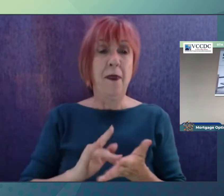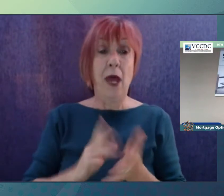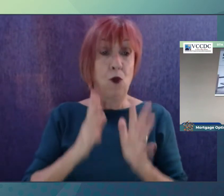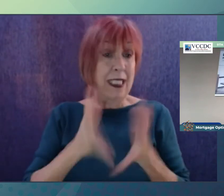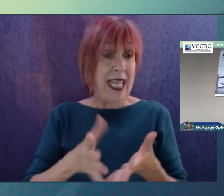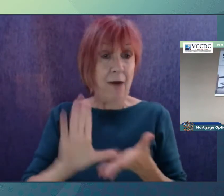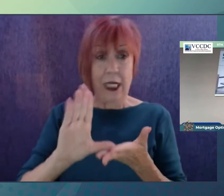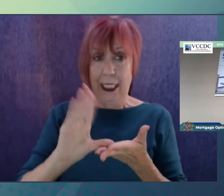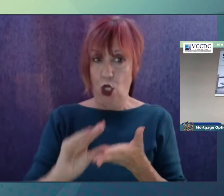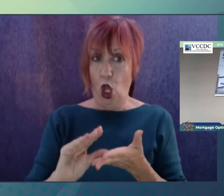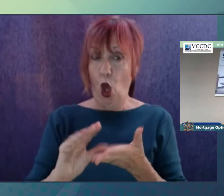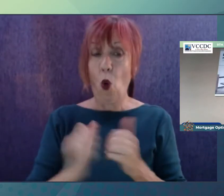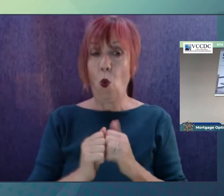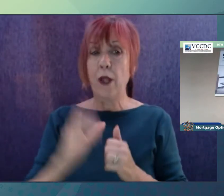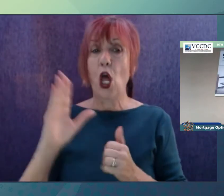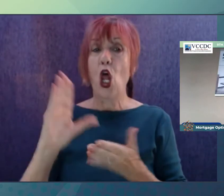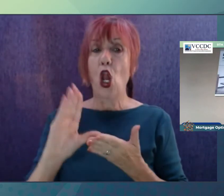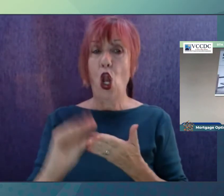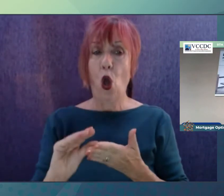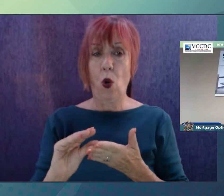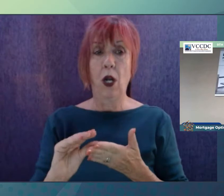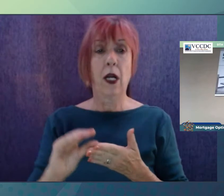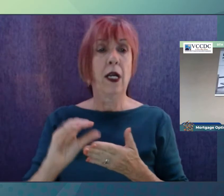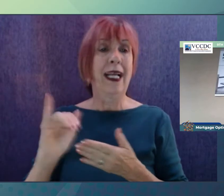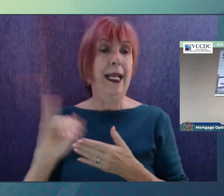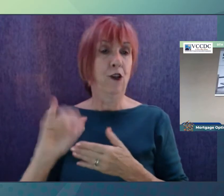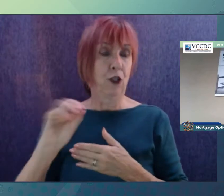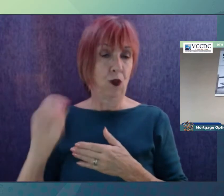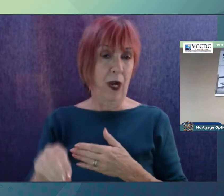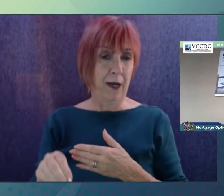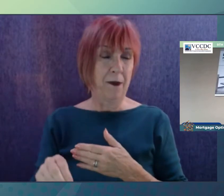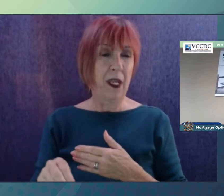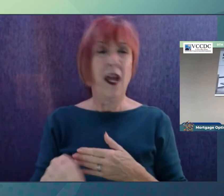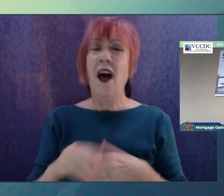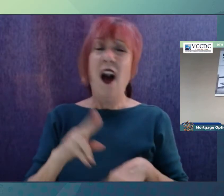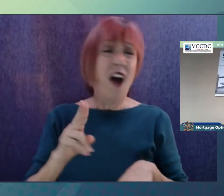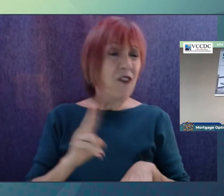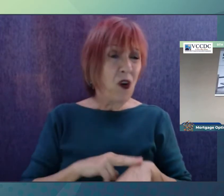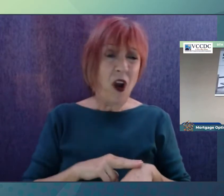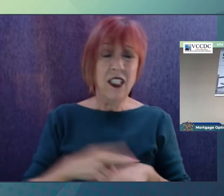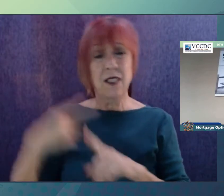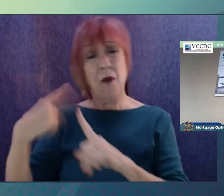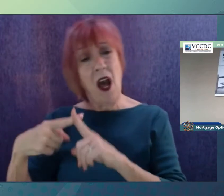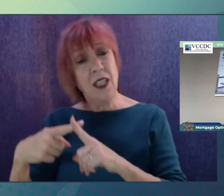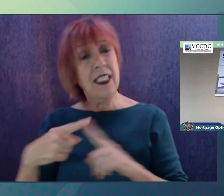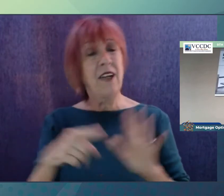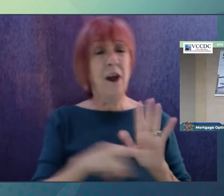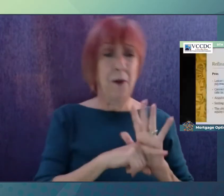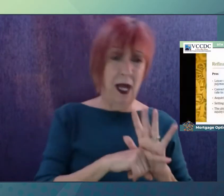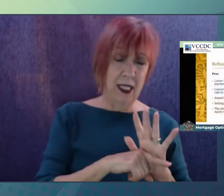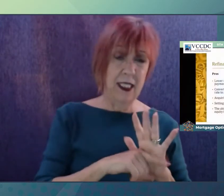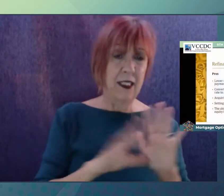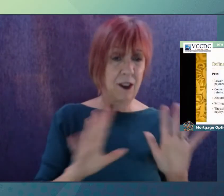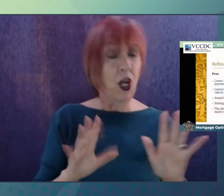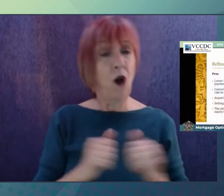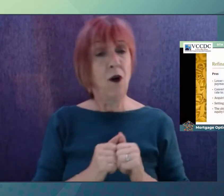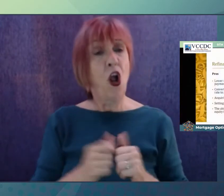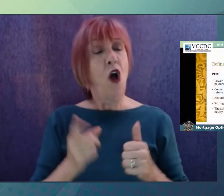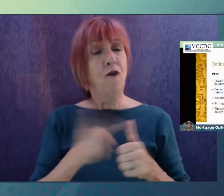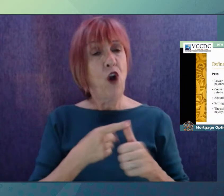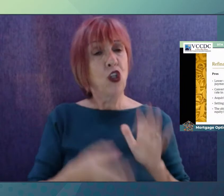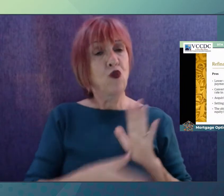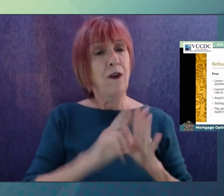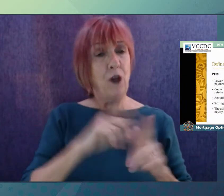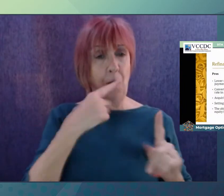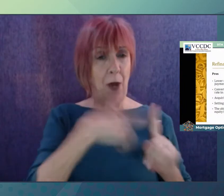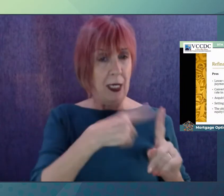payments. Of course, there are advantages and disadvantages to refinance. So let's first review what the advantages